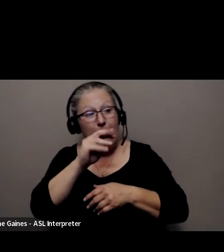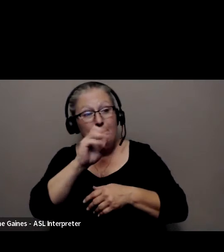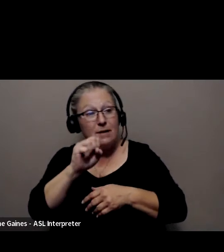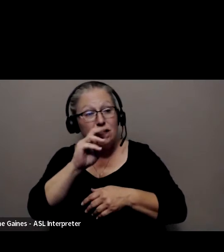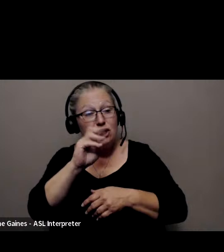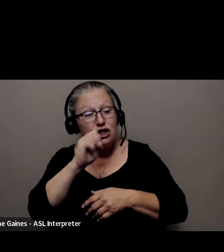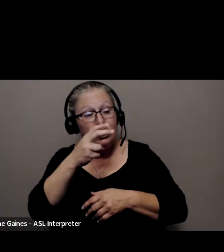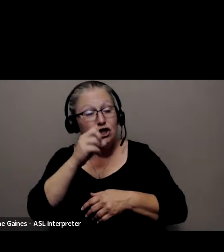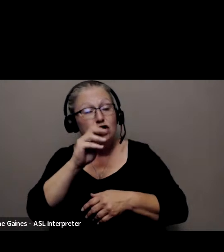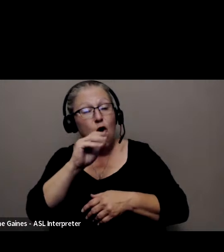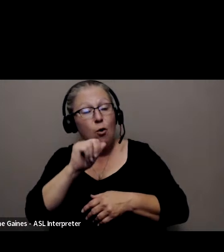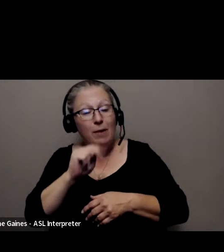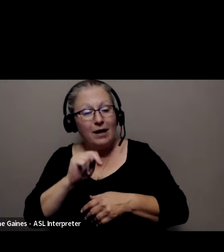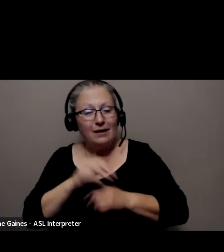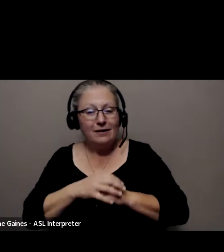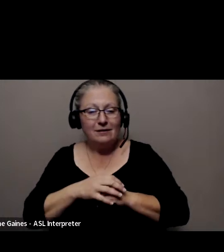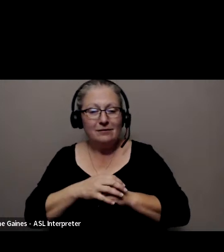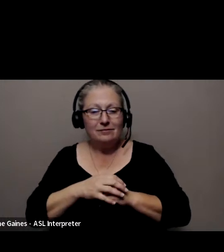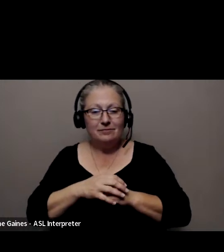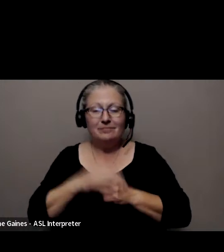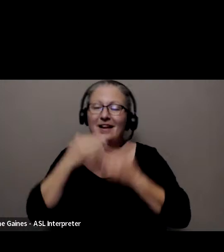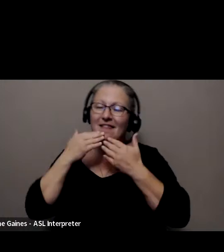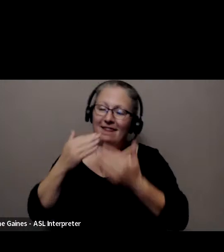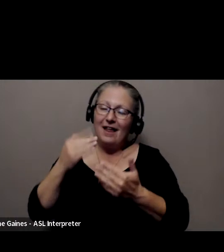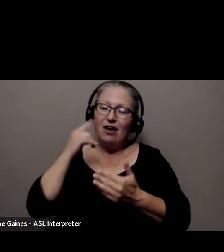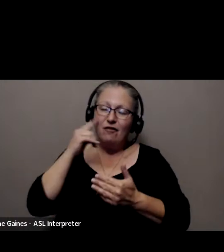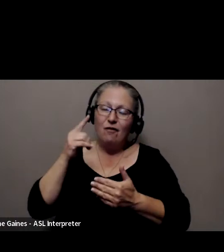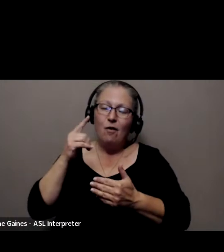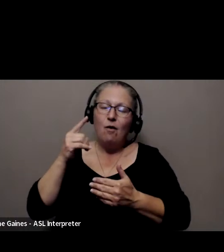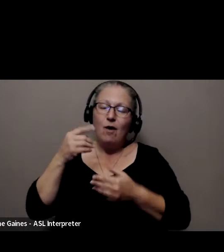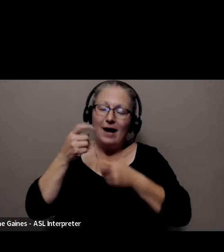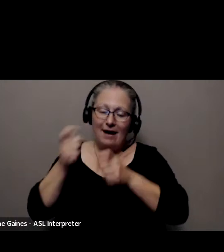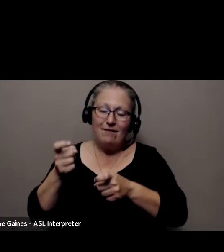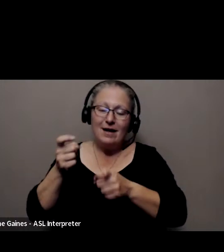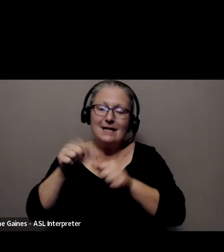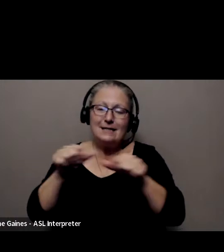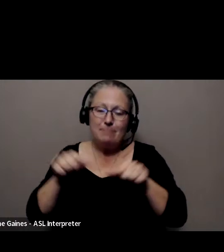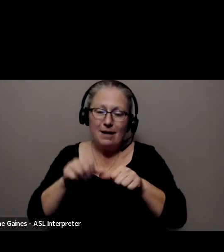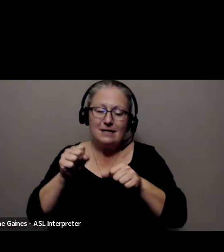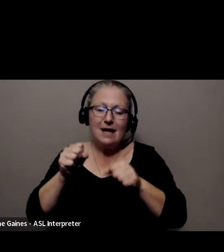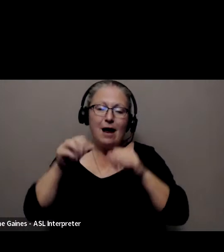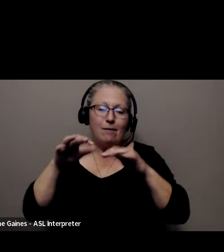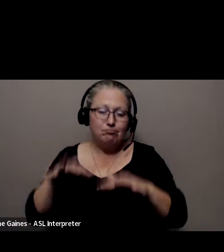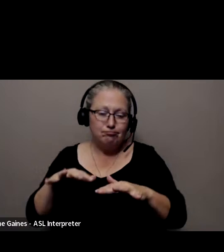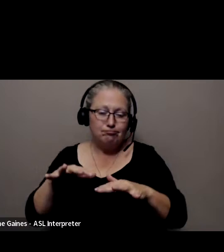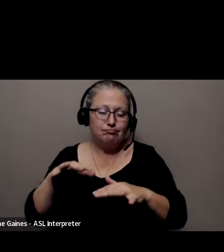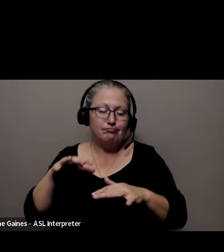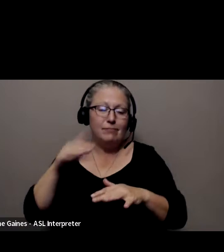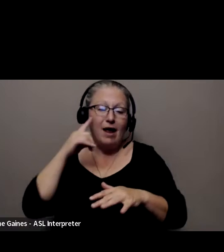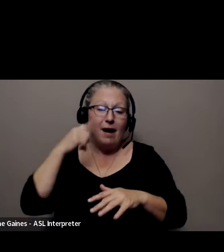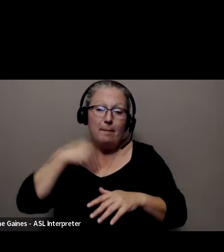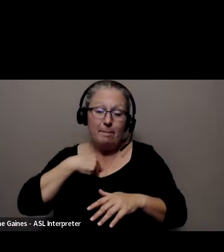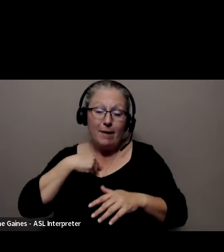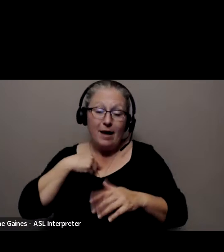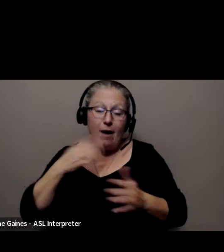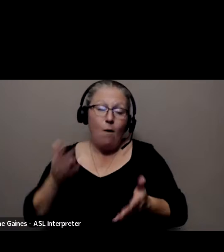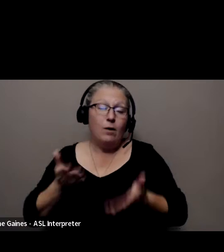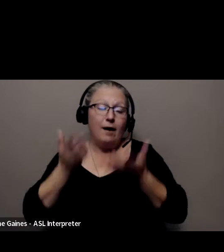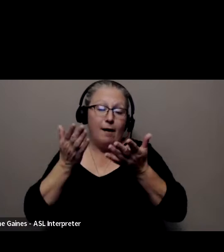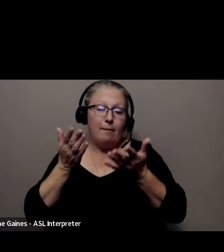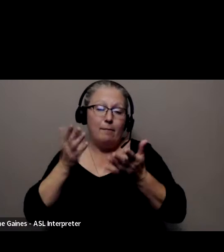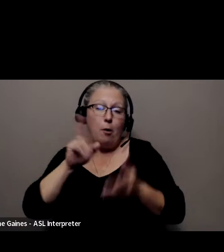Sherman. So thank you for creating this space and holding it down, especially for holding me up personally